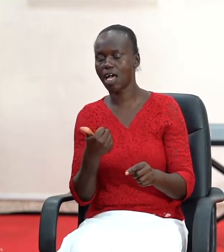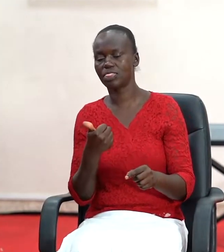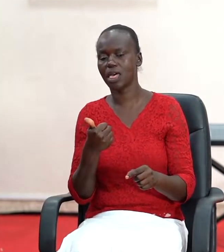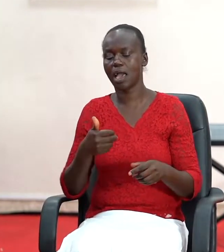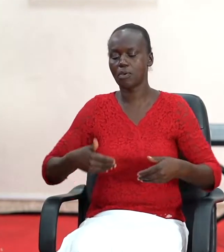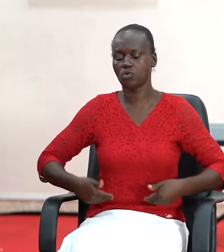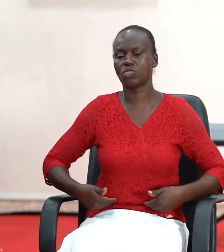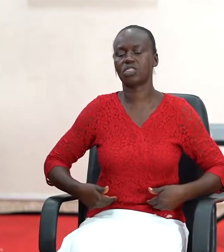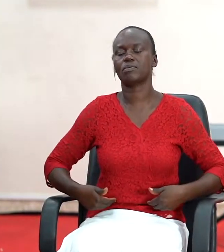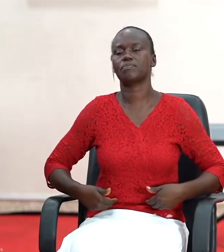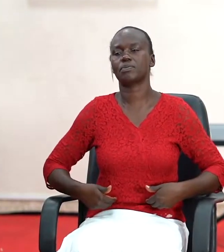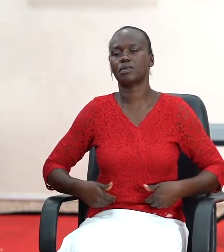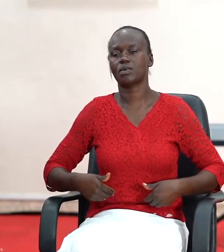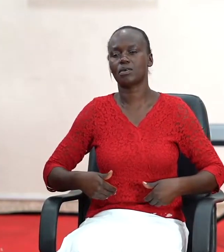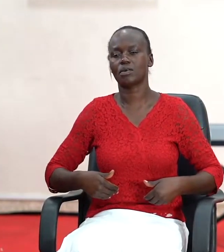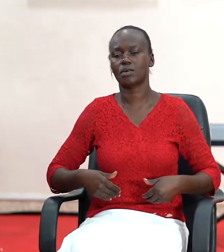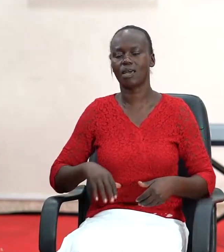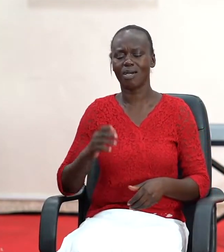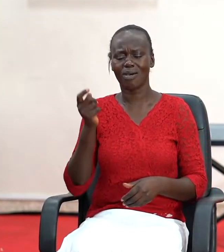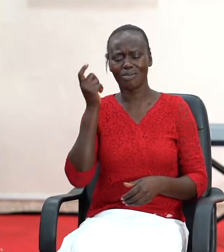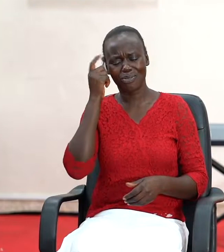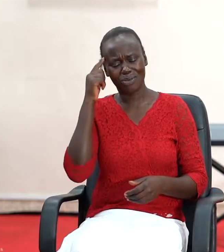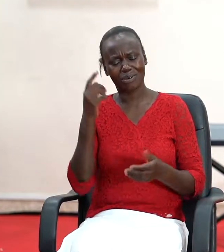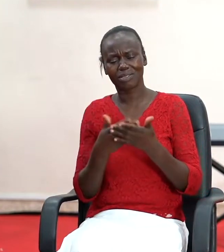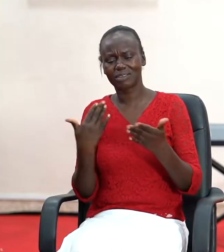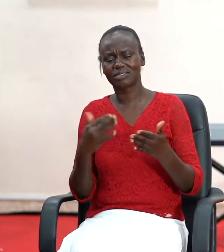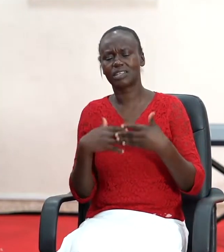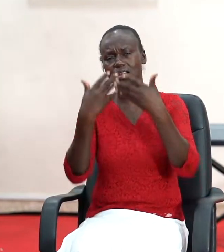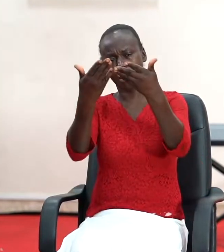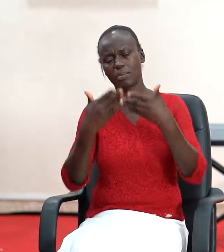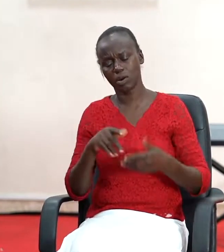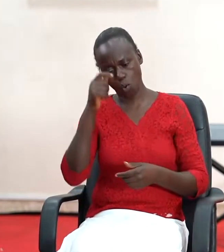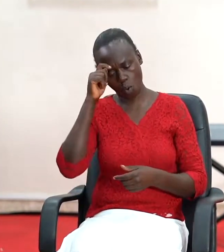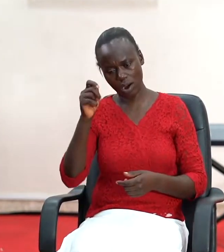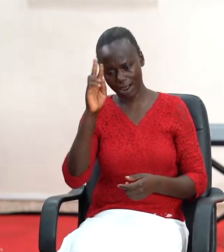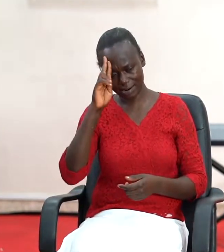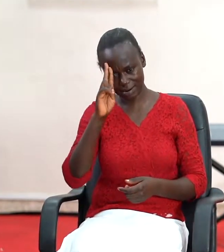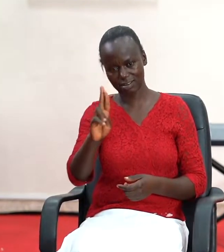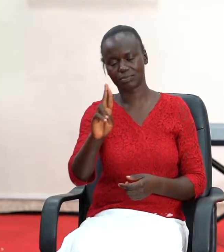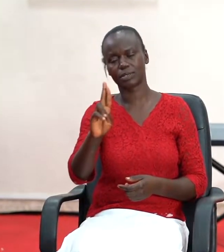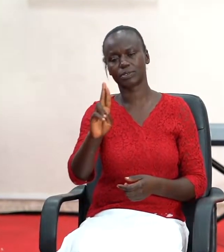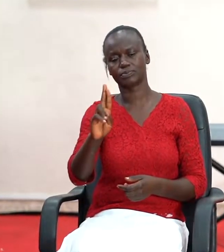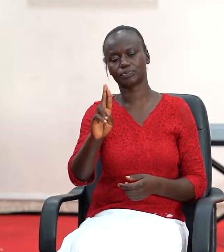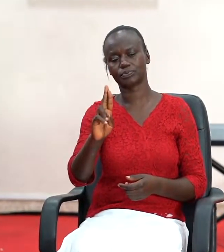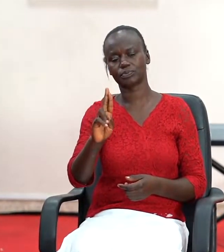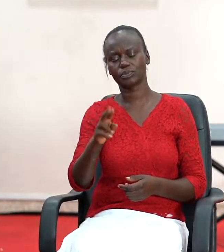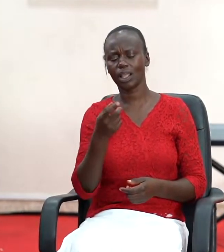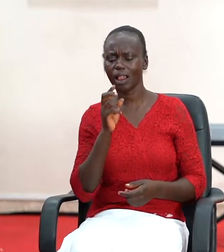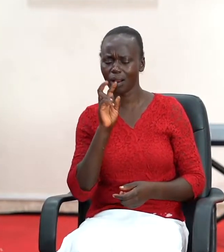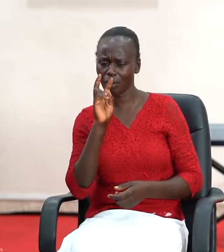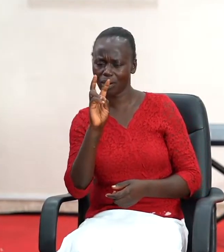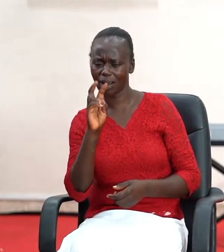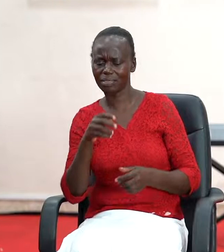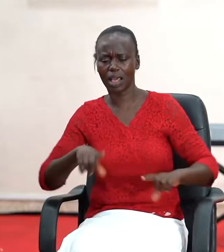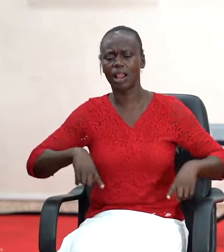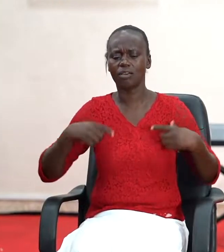noble. You know, think thoughts that bring honor and respect. If you look at the life of Joseph,